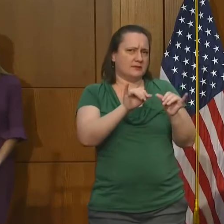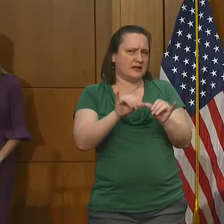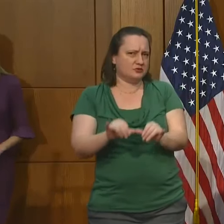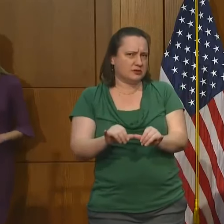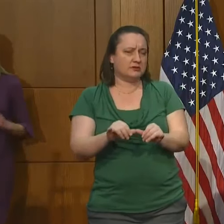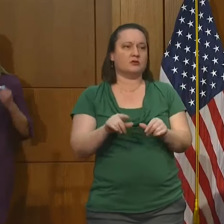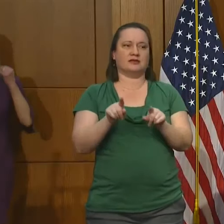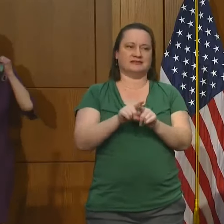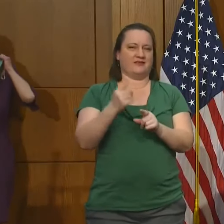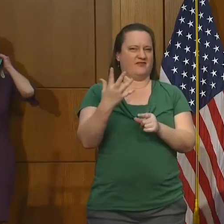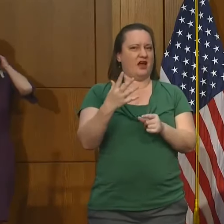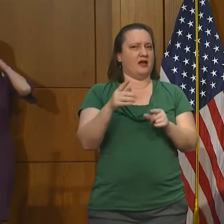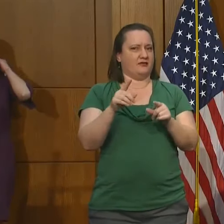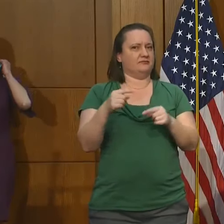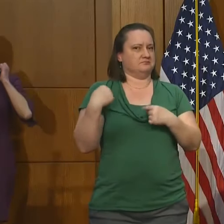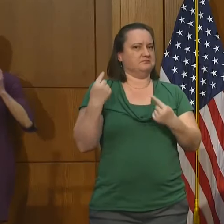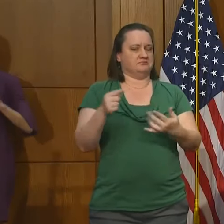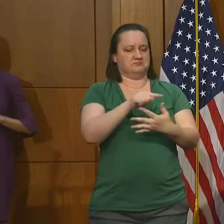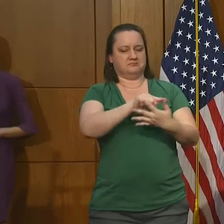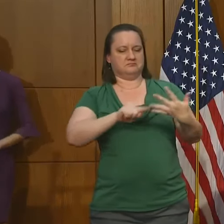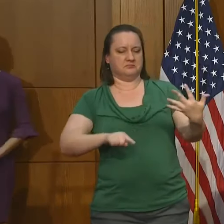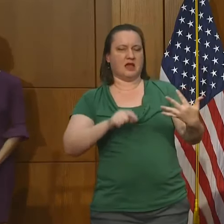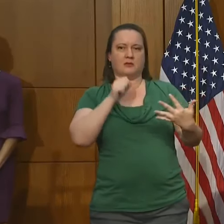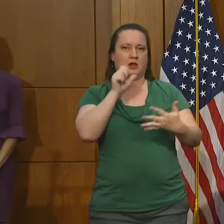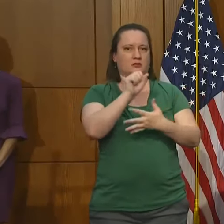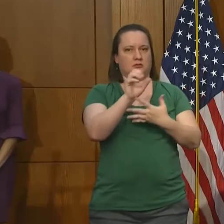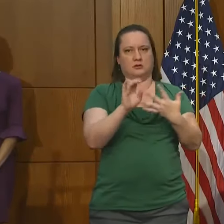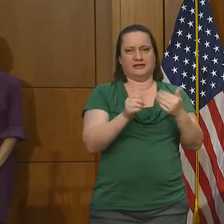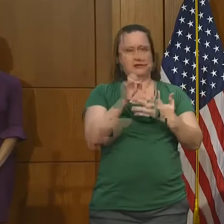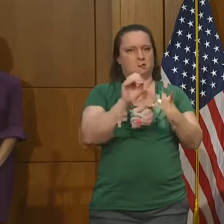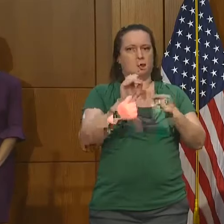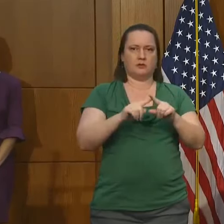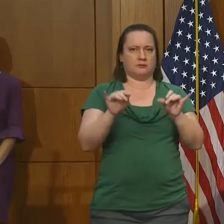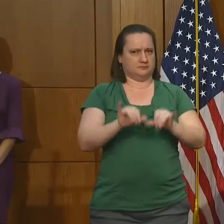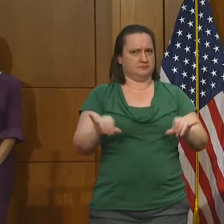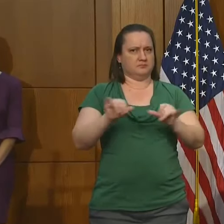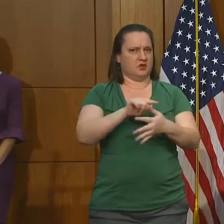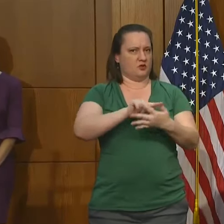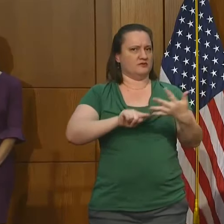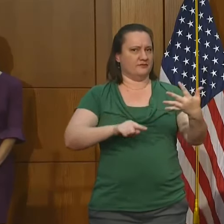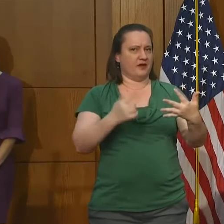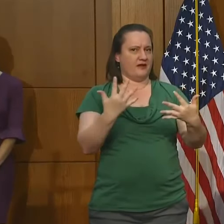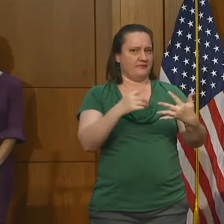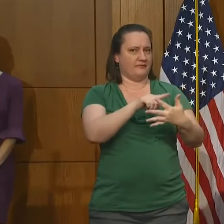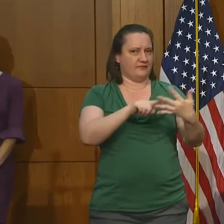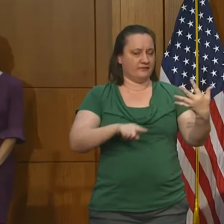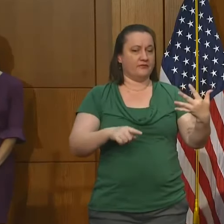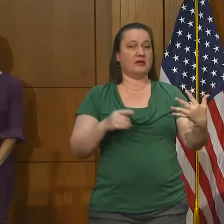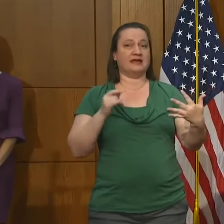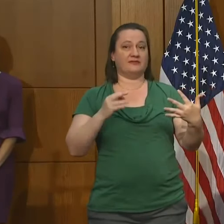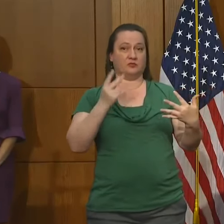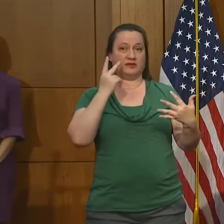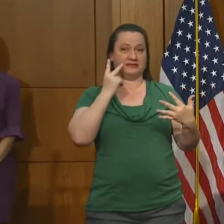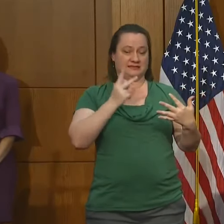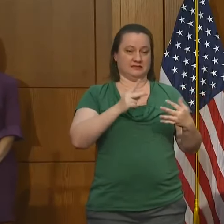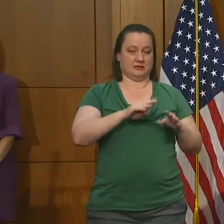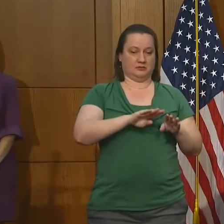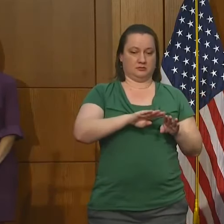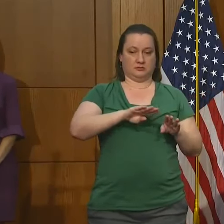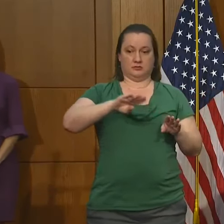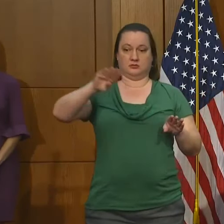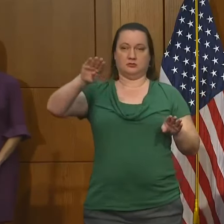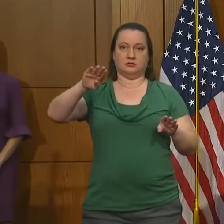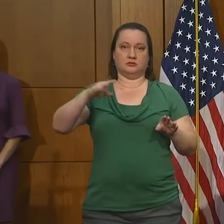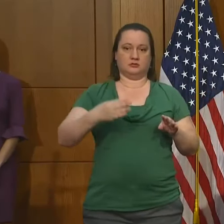of them, and I won't reiterate all of those. But if we see that those are trending in different